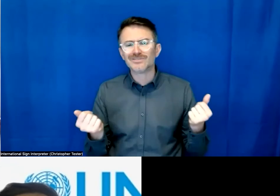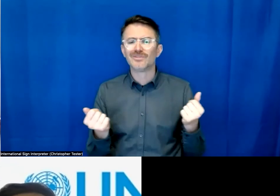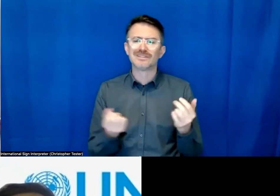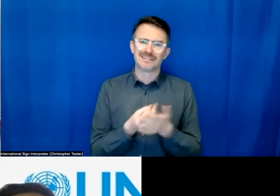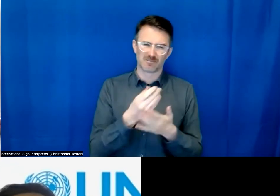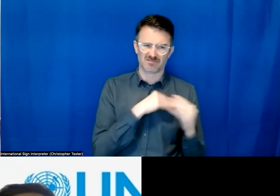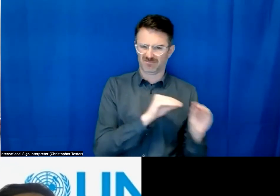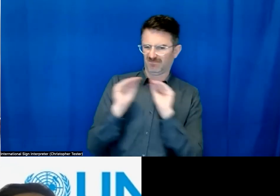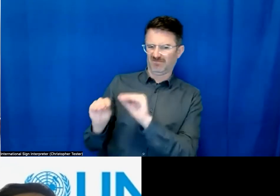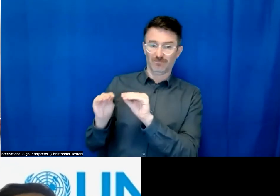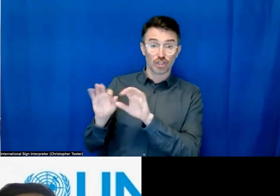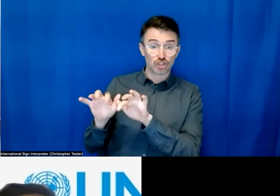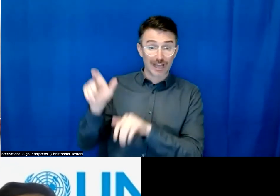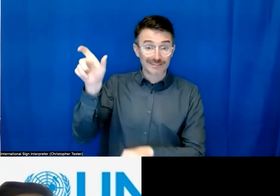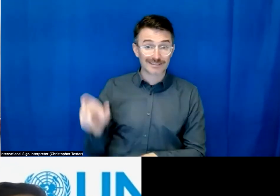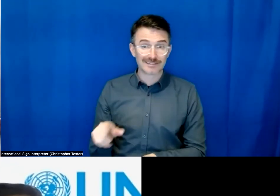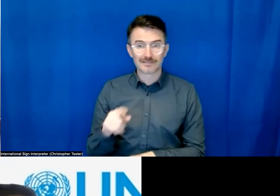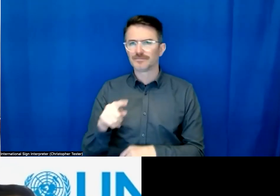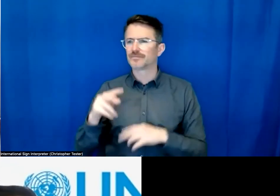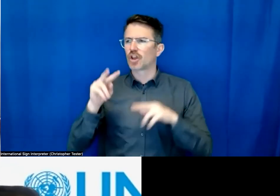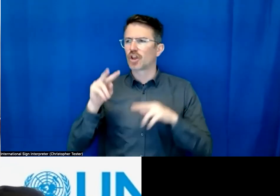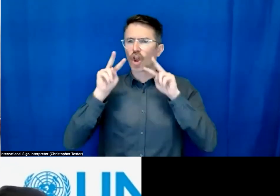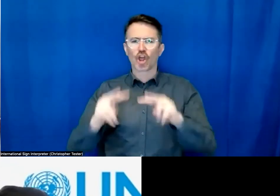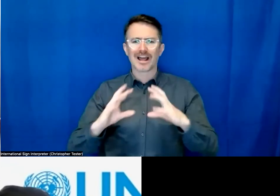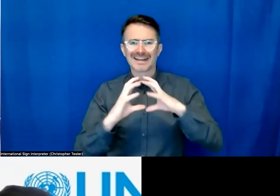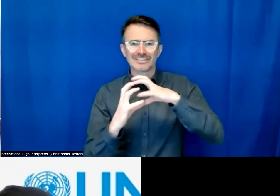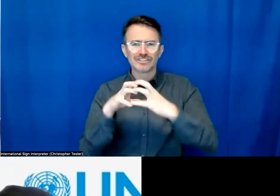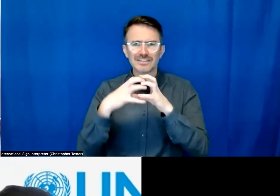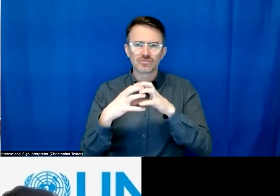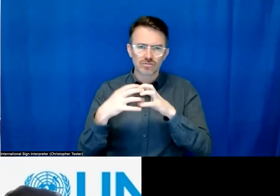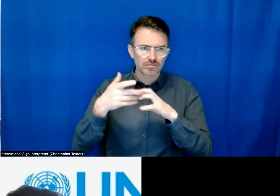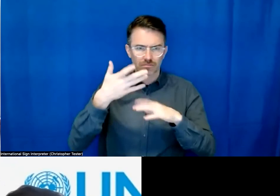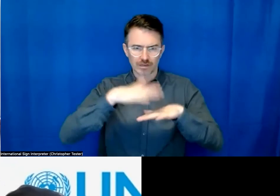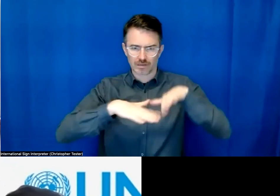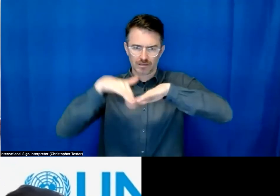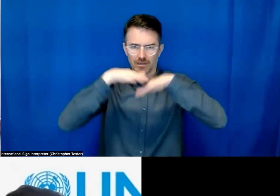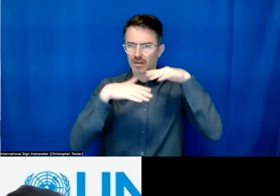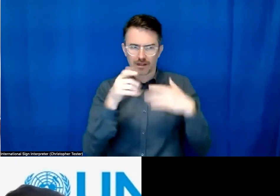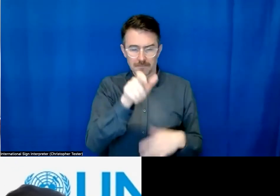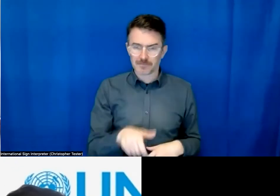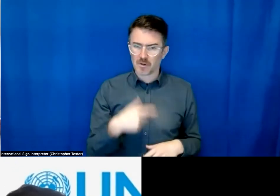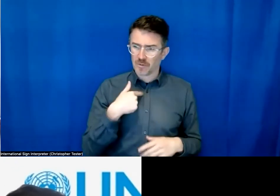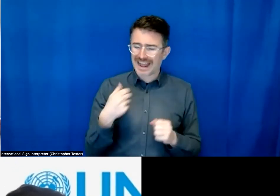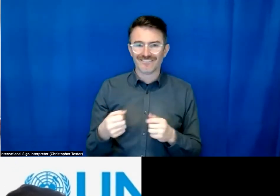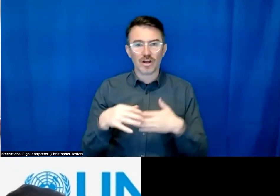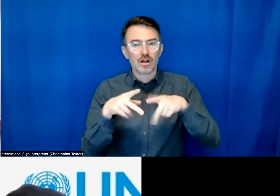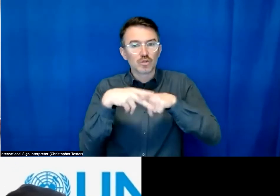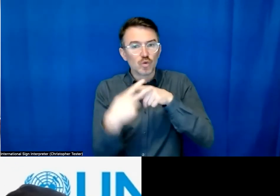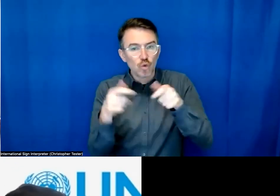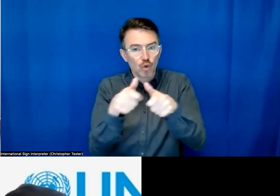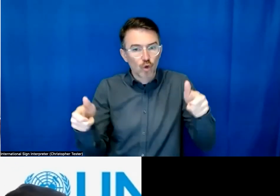are also looking at how all the climate action, particularly at the international